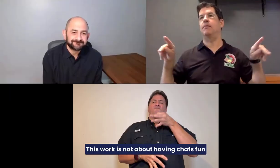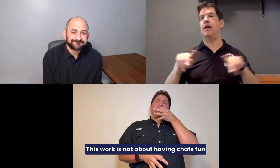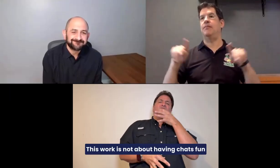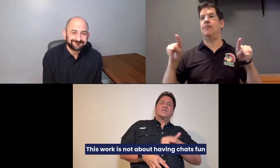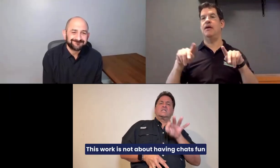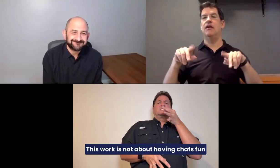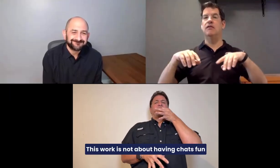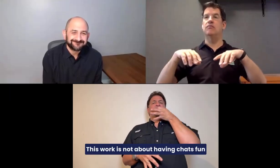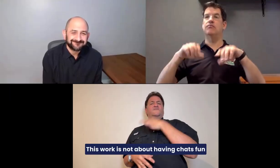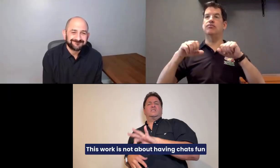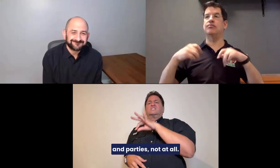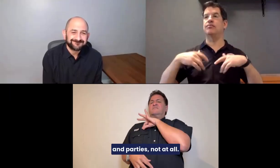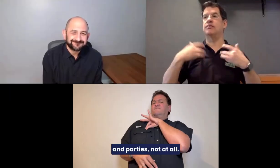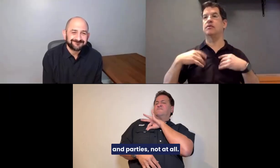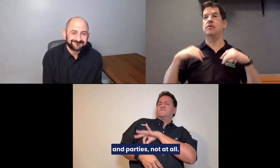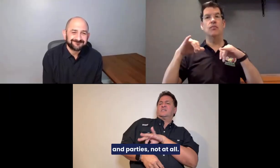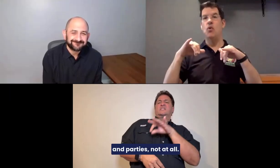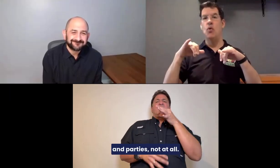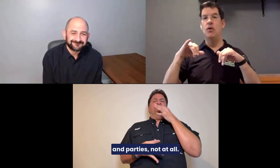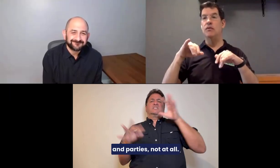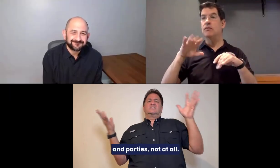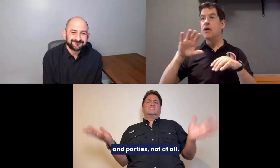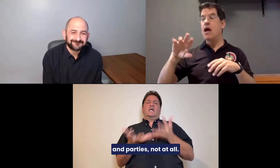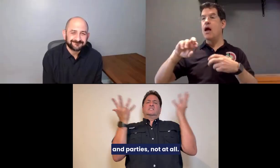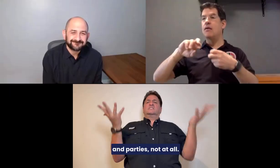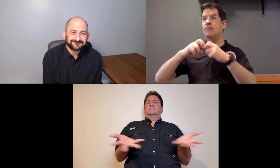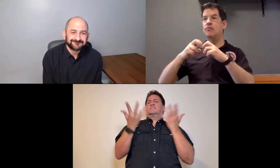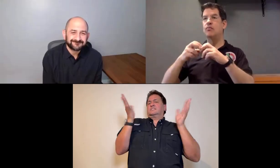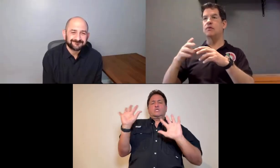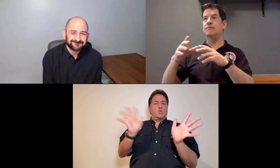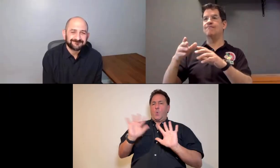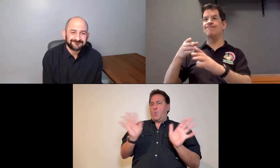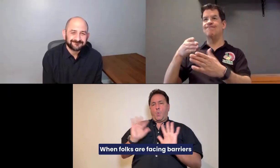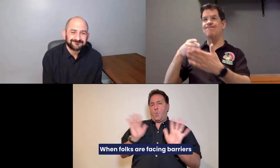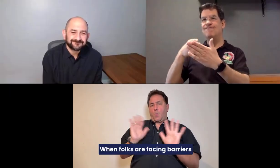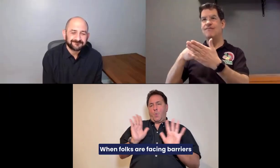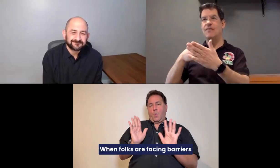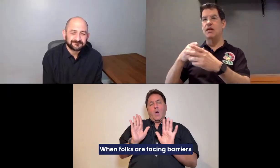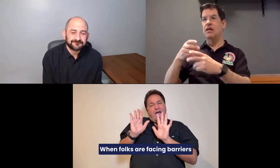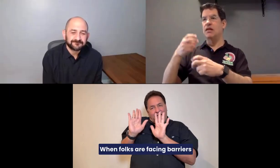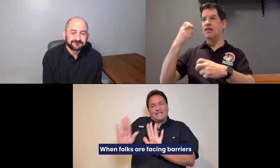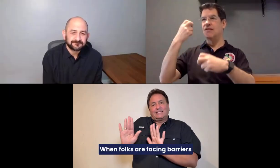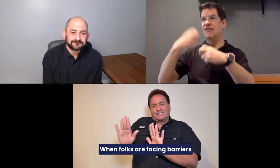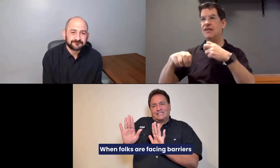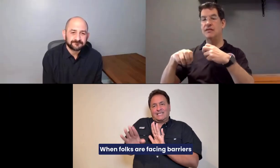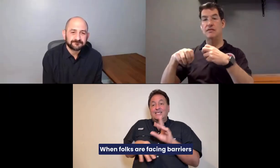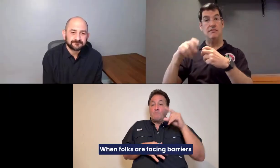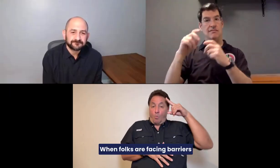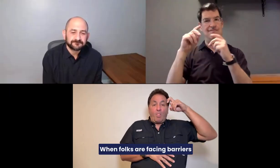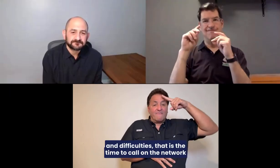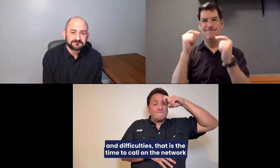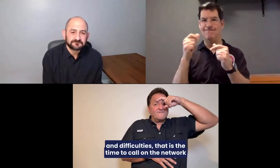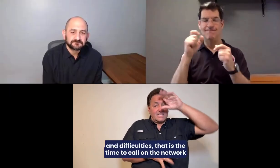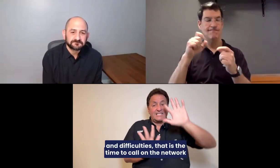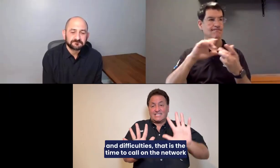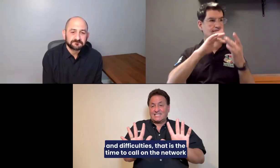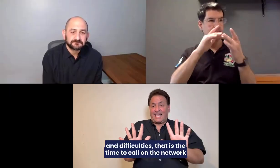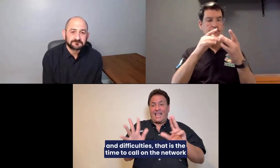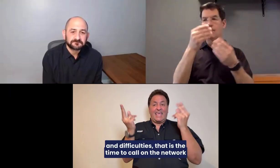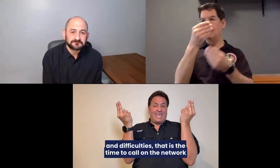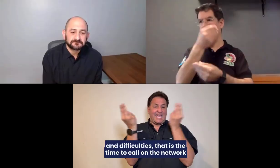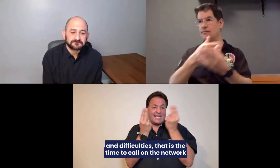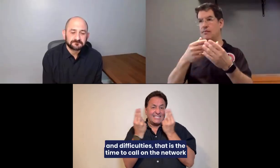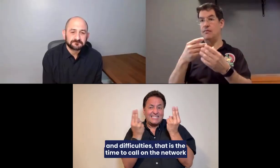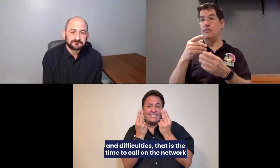having chats, fun, and parties, not at all. When folks are facing barriers and